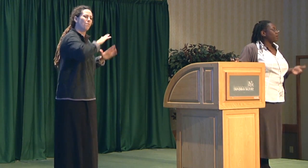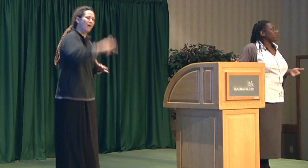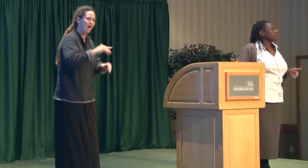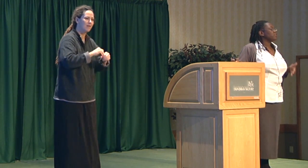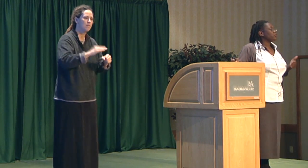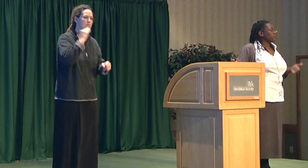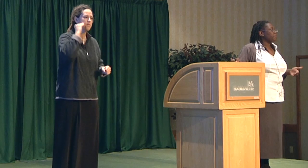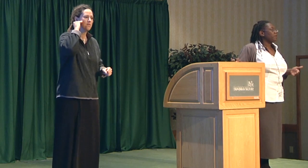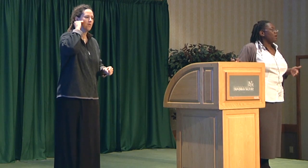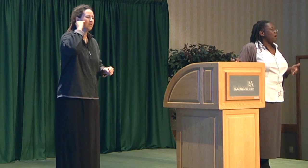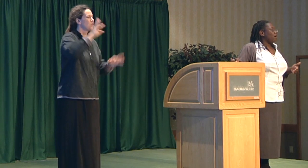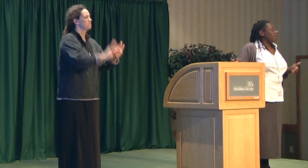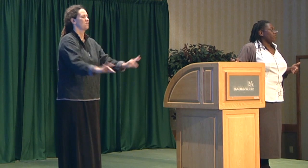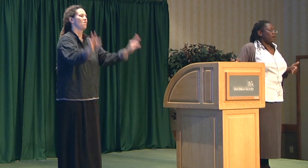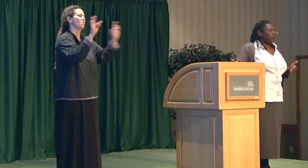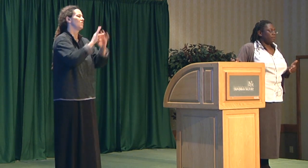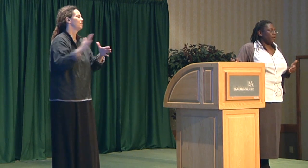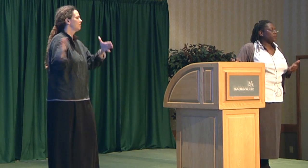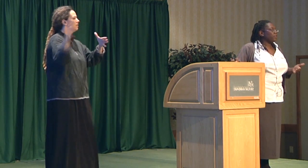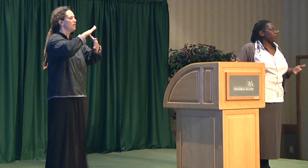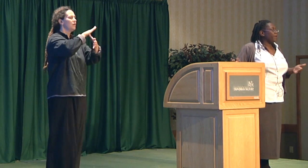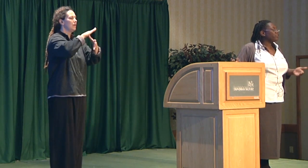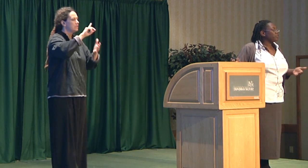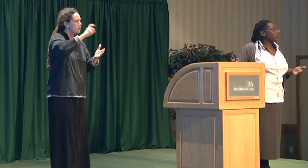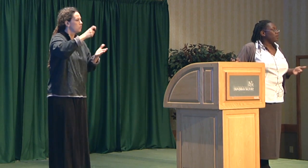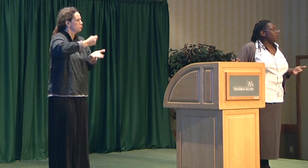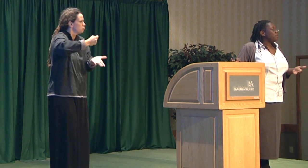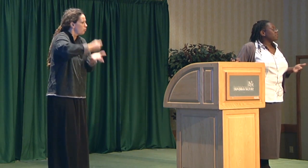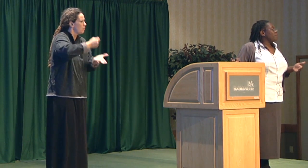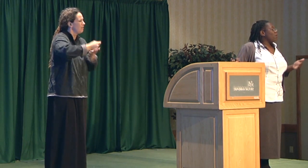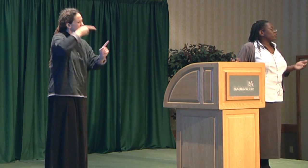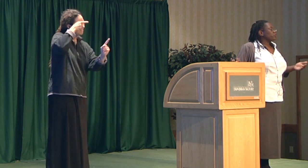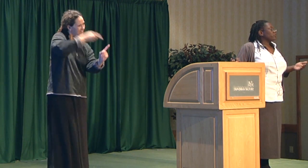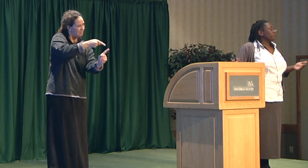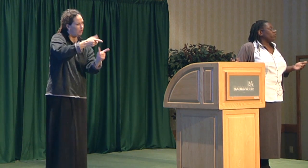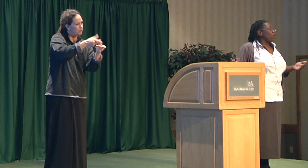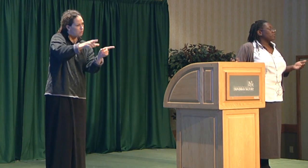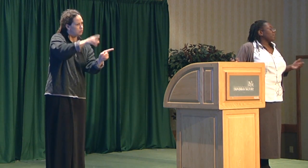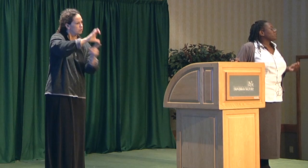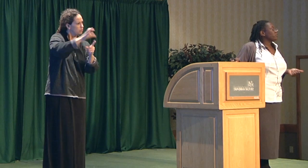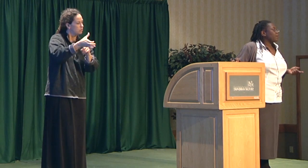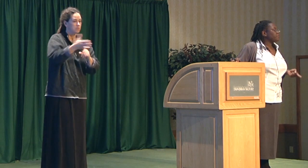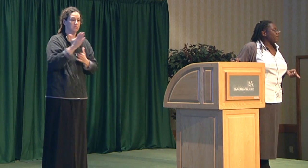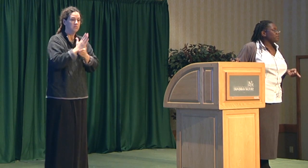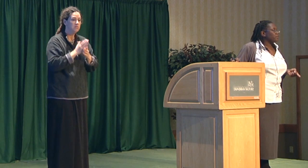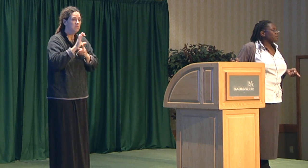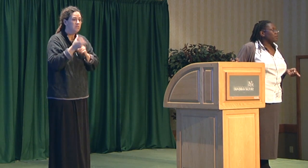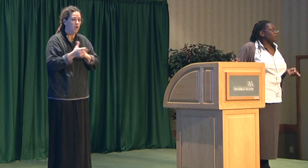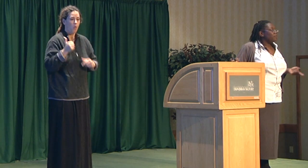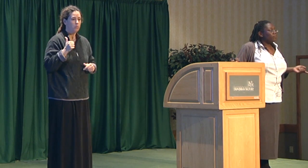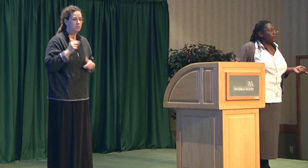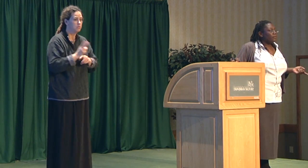about diagnosis and treatment of a particular patient. Some cultures won't take certain types of medicine.